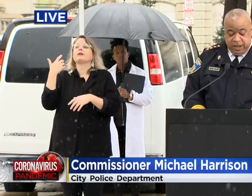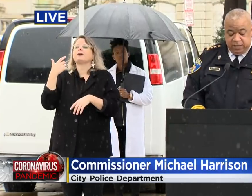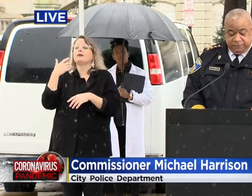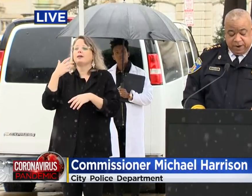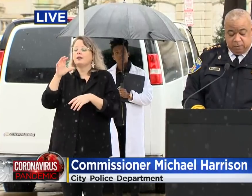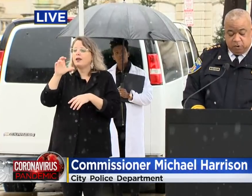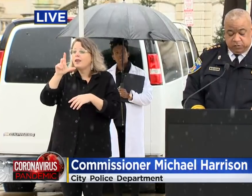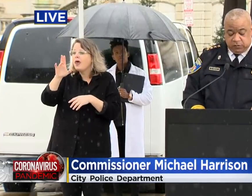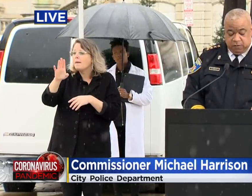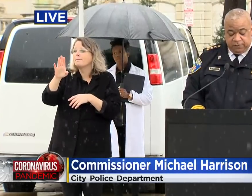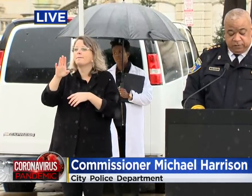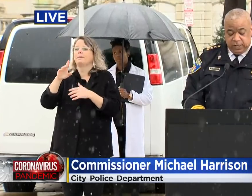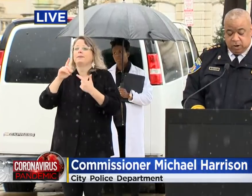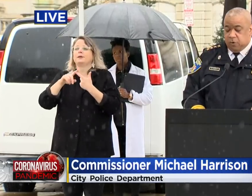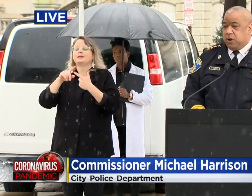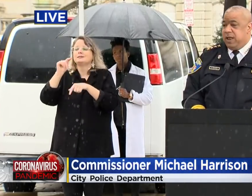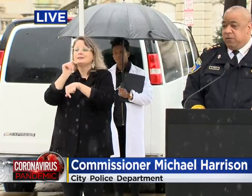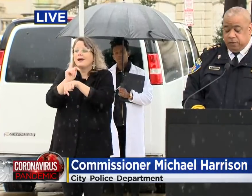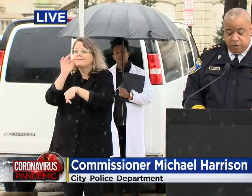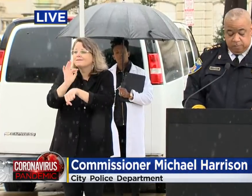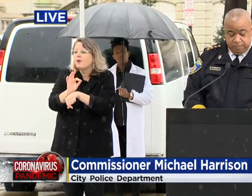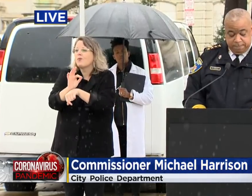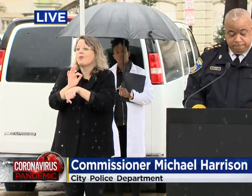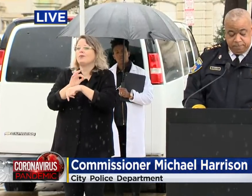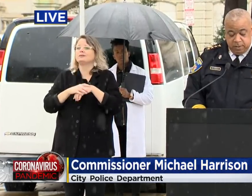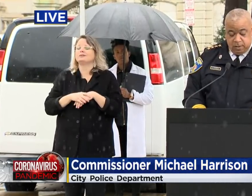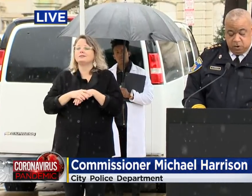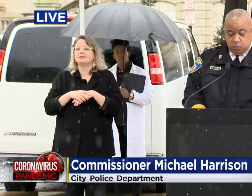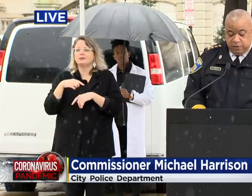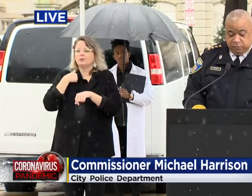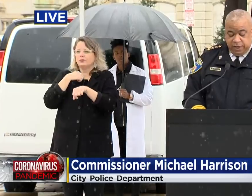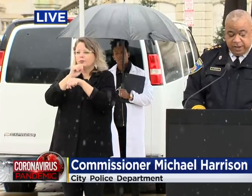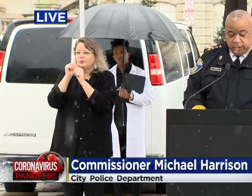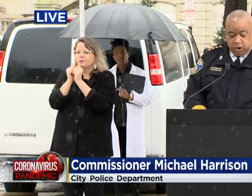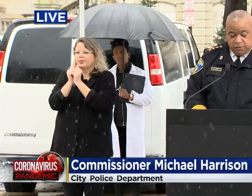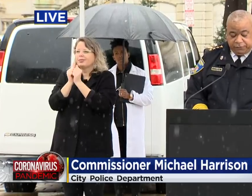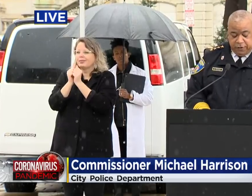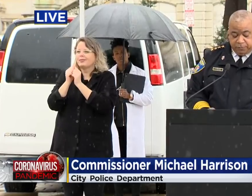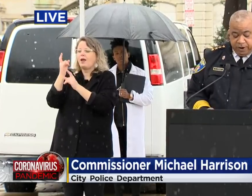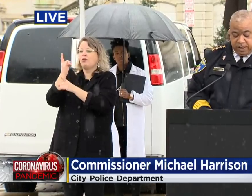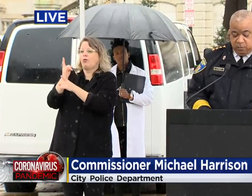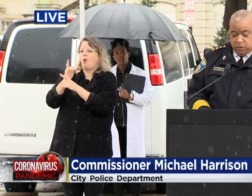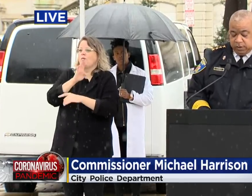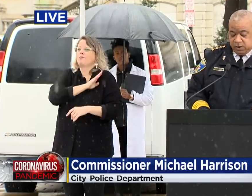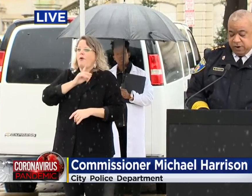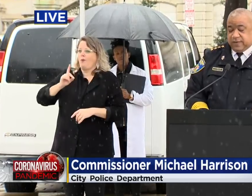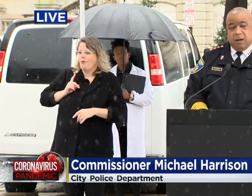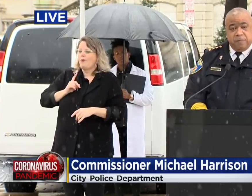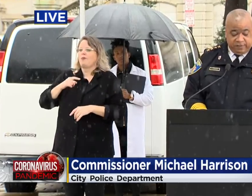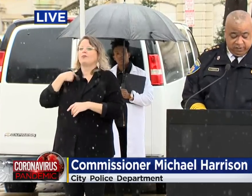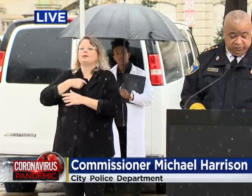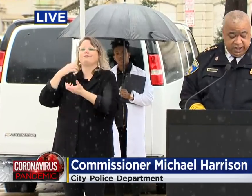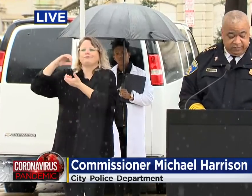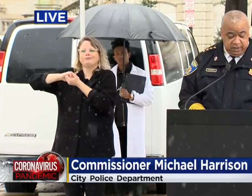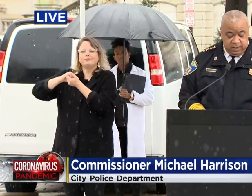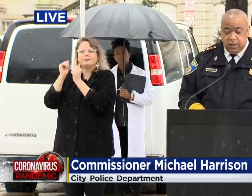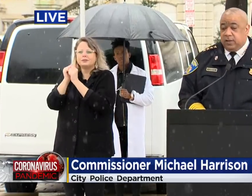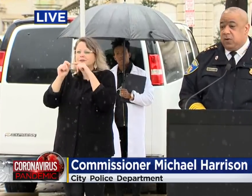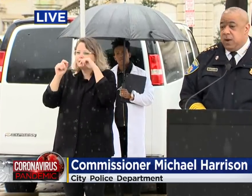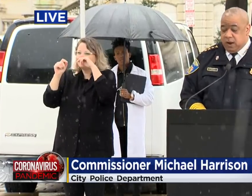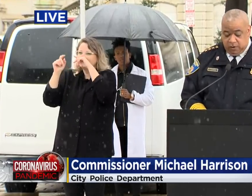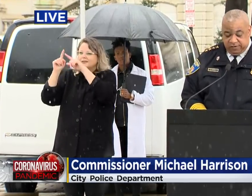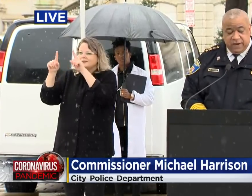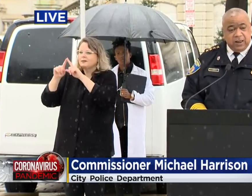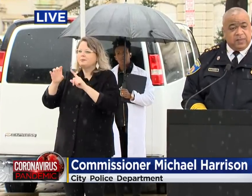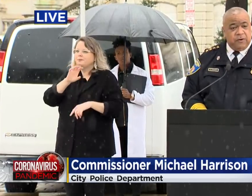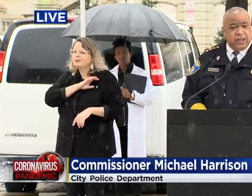the BPD, the Fire Marshal's Office, the Liquor Board, and Health Department. We have created a larger footprint, and we will increase our business checks